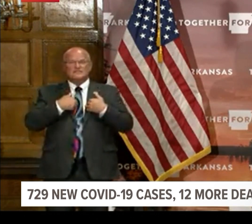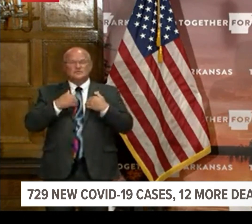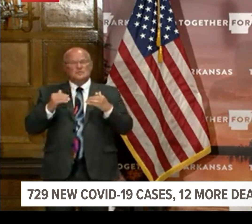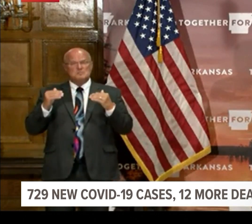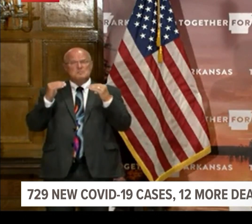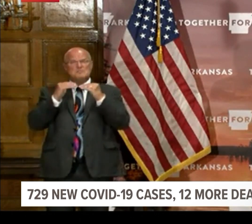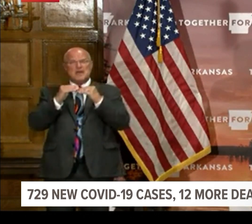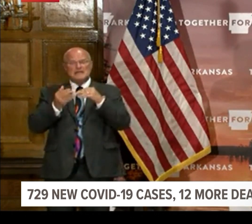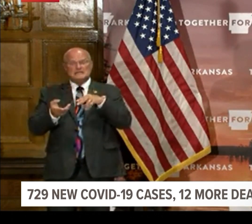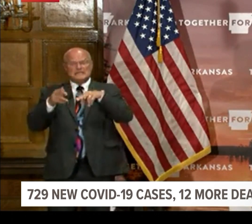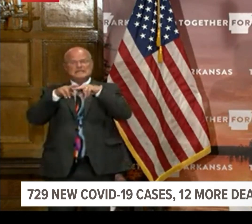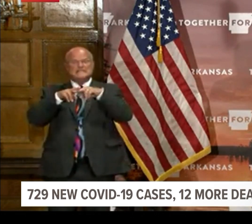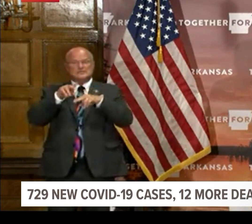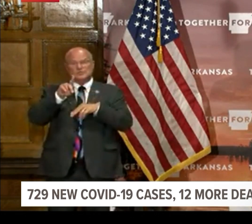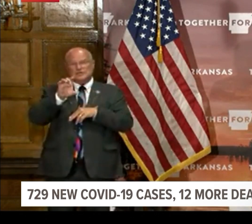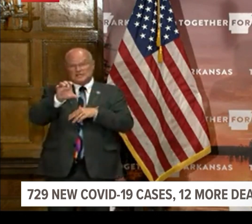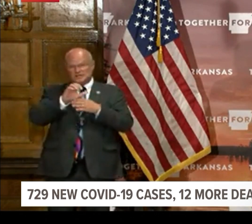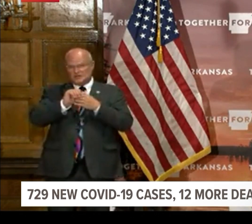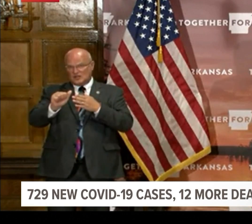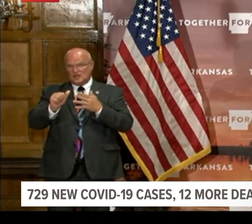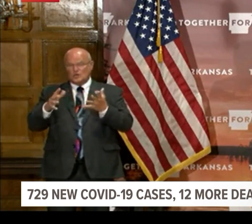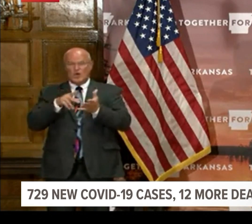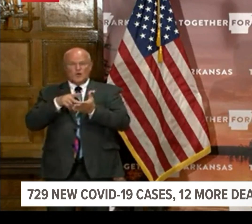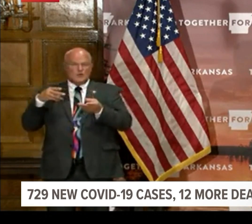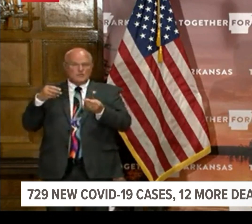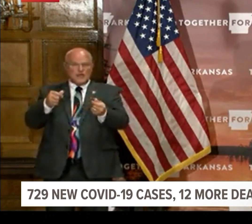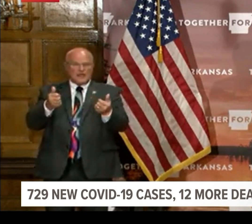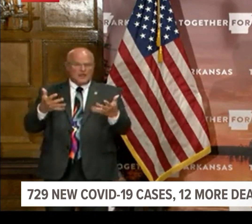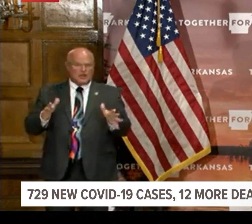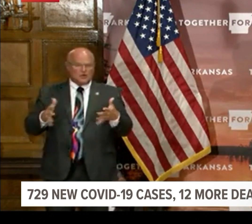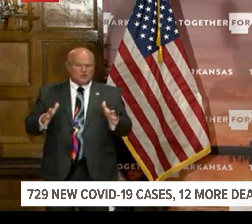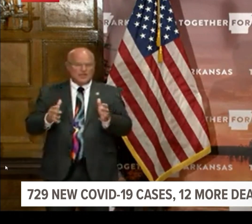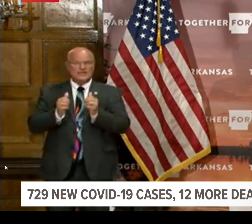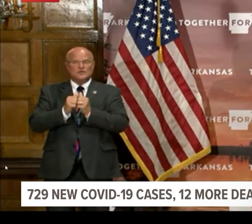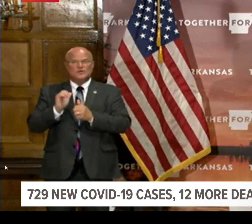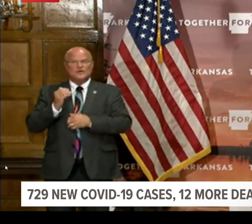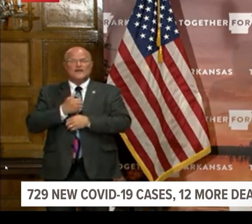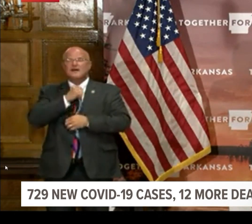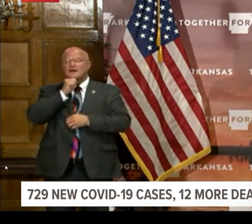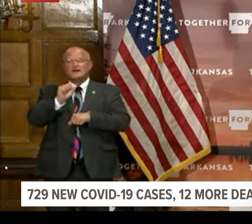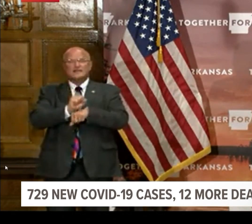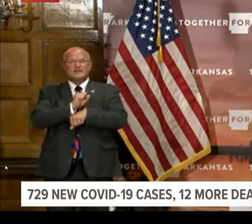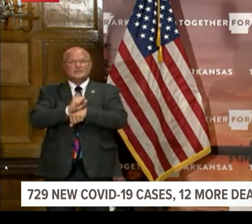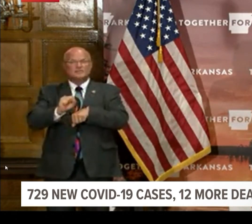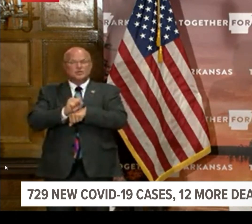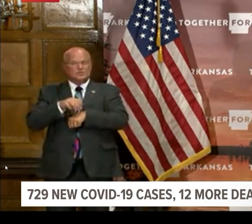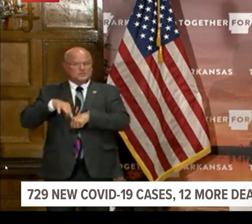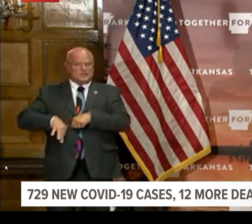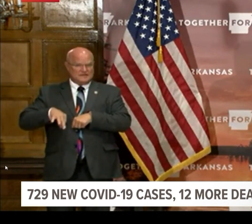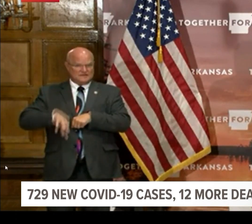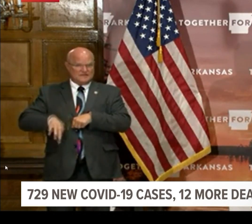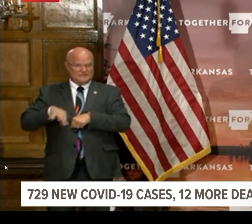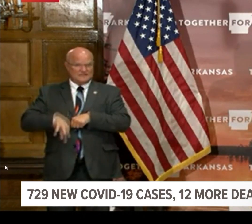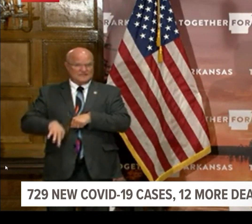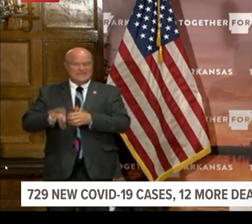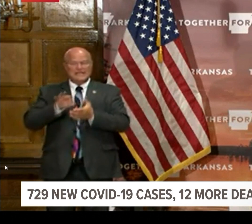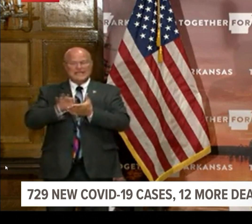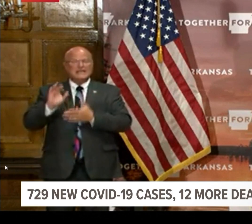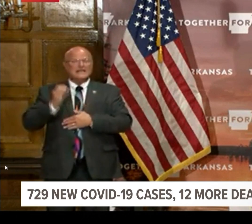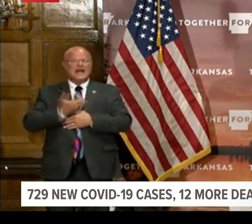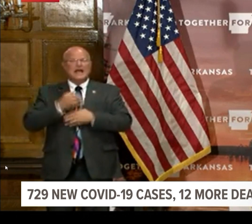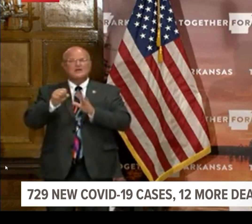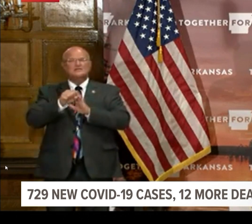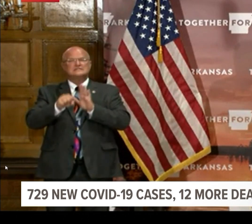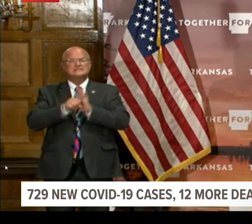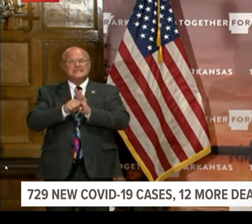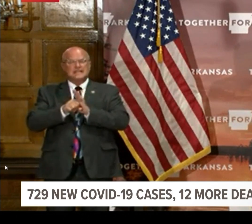match an additional $100, what we pay out already in our unemployment benefits would count as our state's